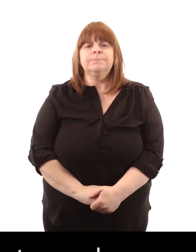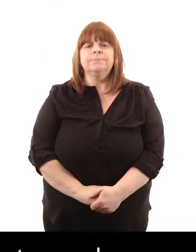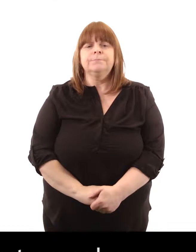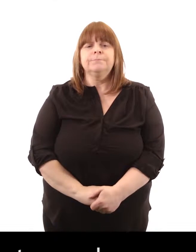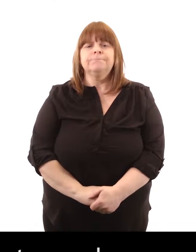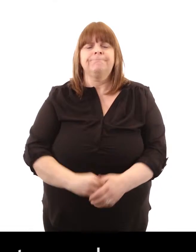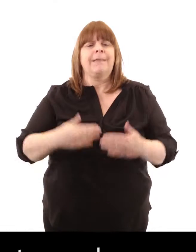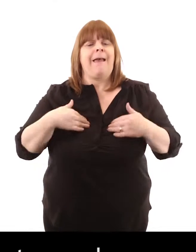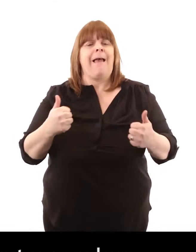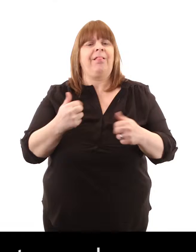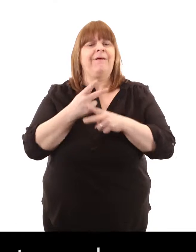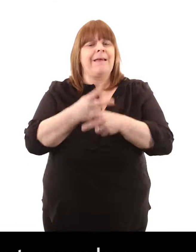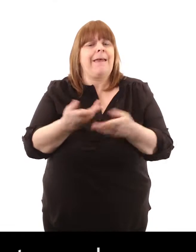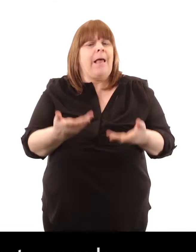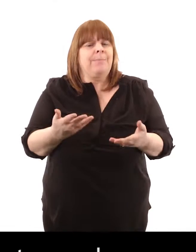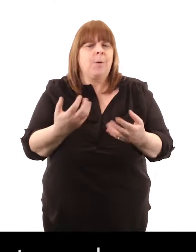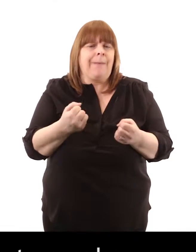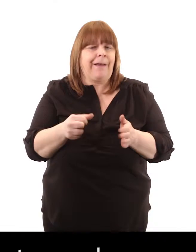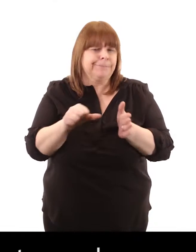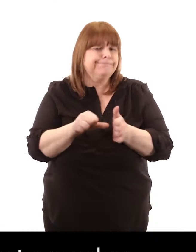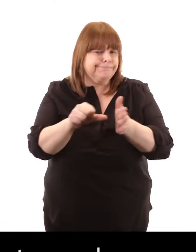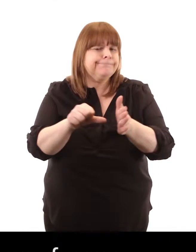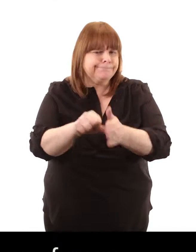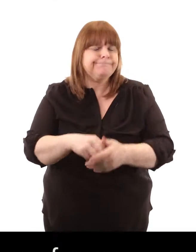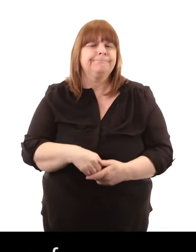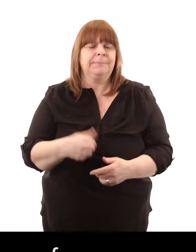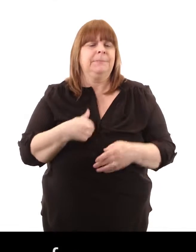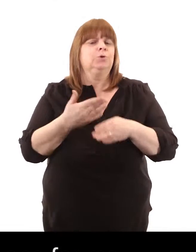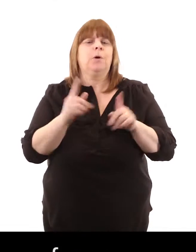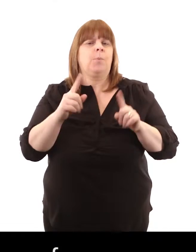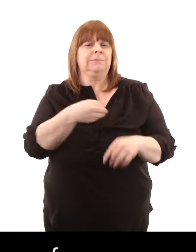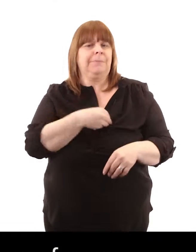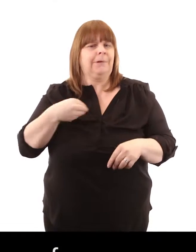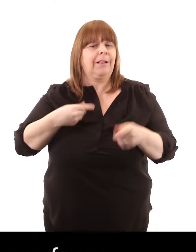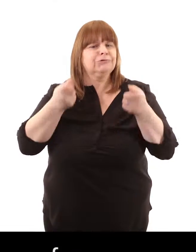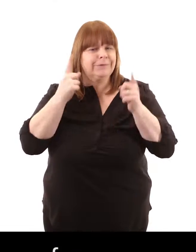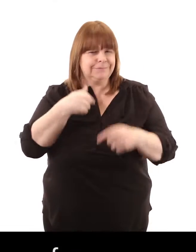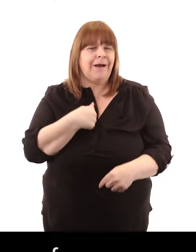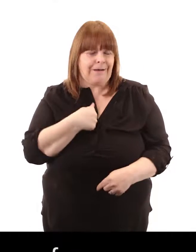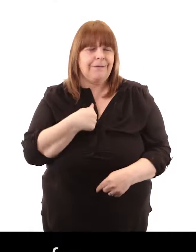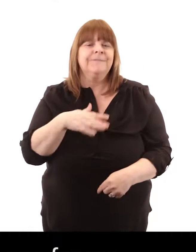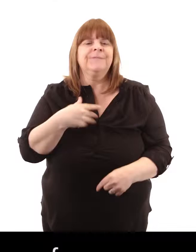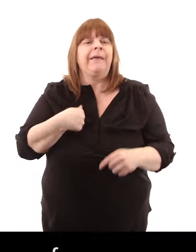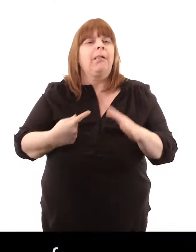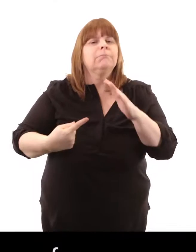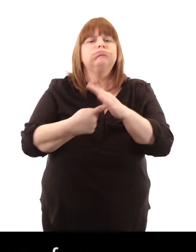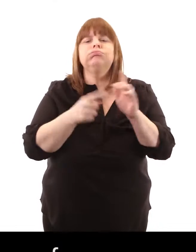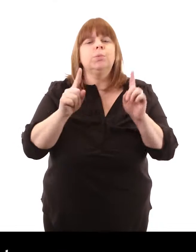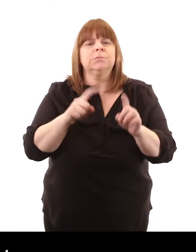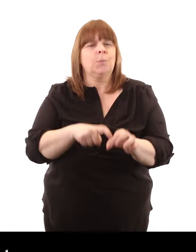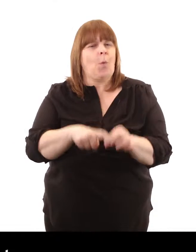I think in healthcare we've got a number of challenges at the moment. As medical director, the key one for me is quality of